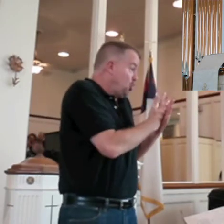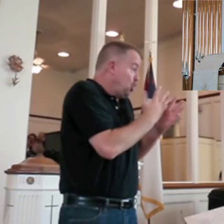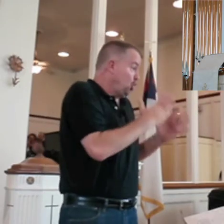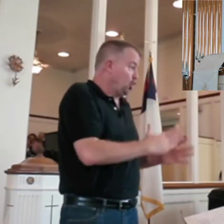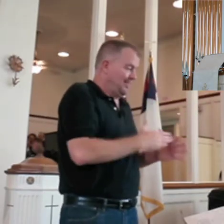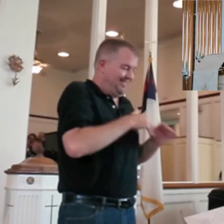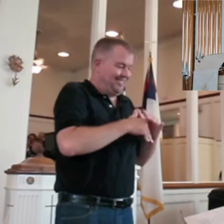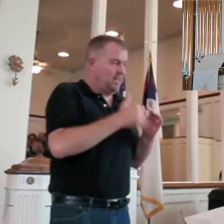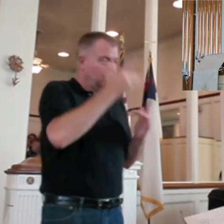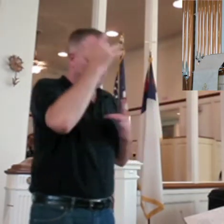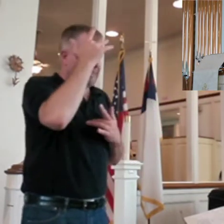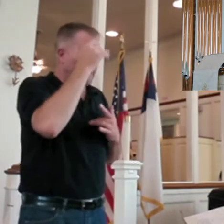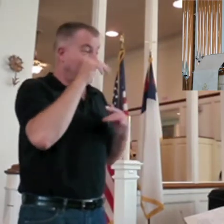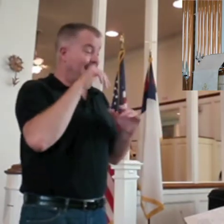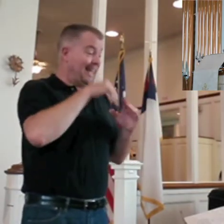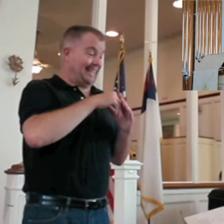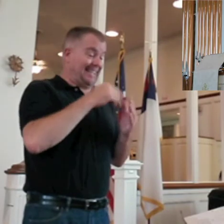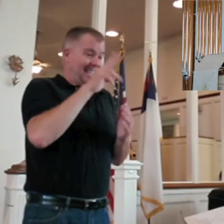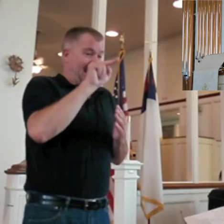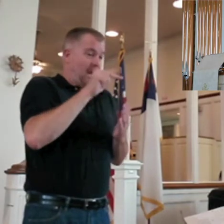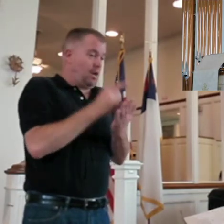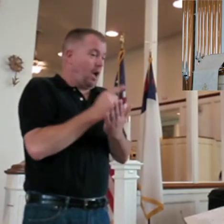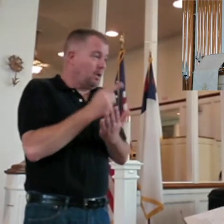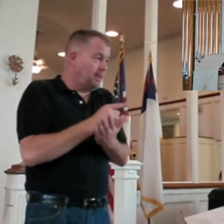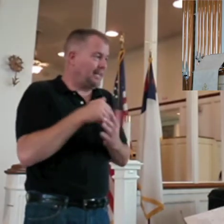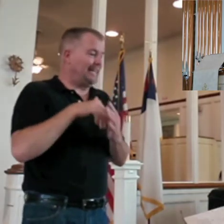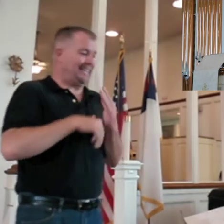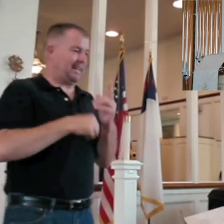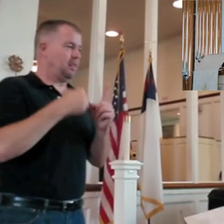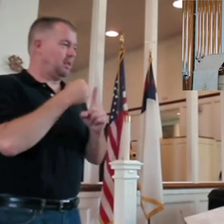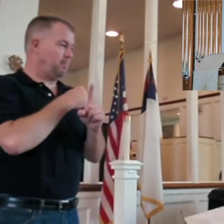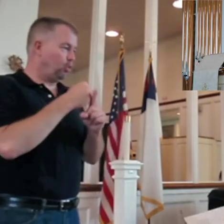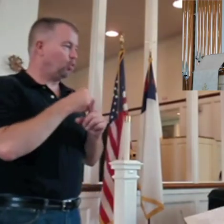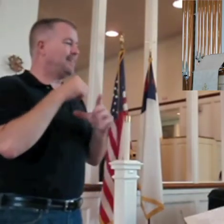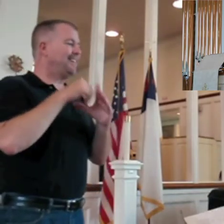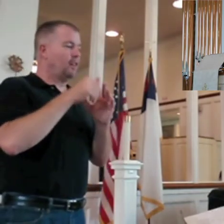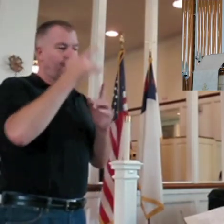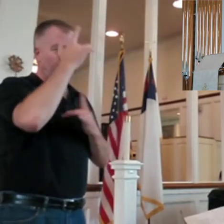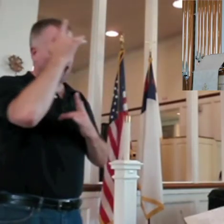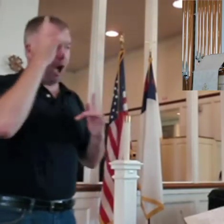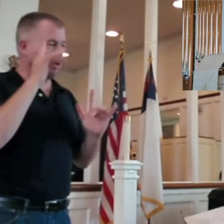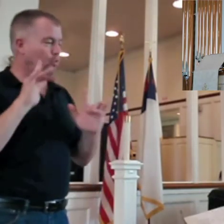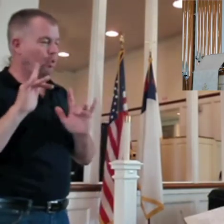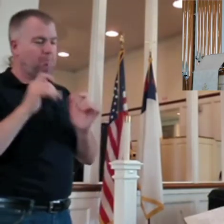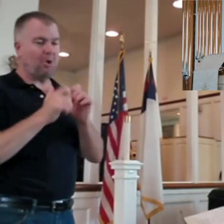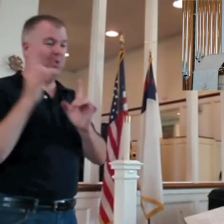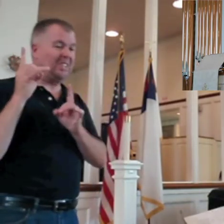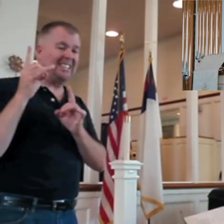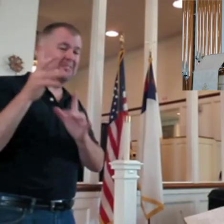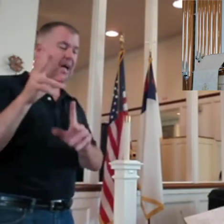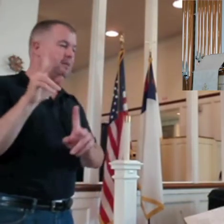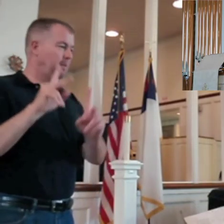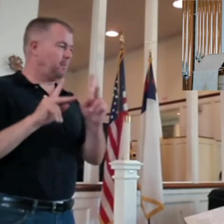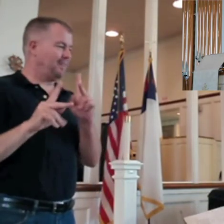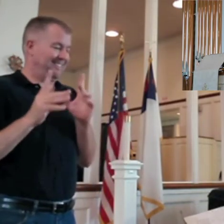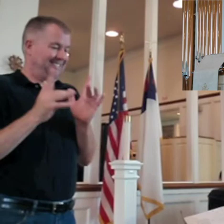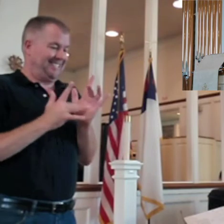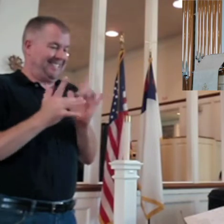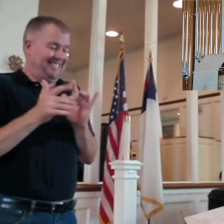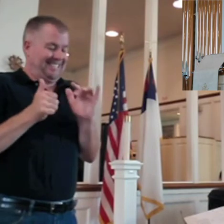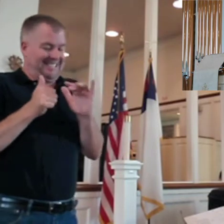prisoner, in the sick, in the undocumented, in the abused, in the forgotten, and in the most